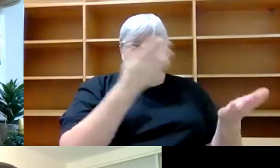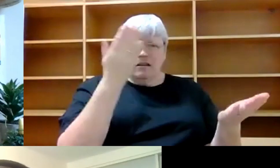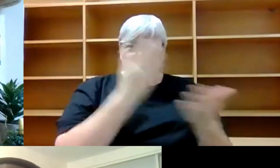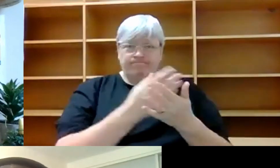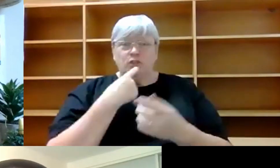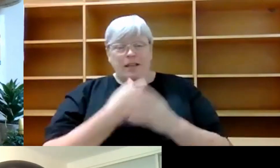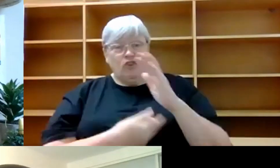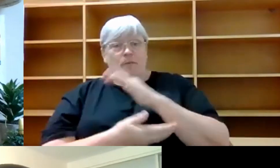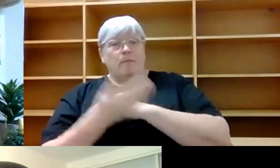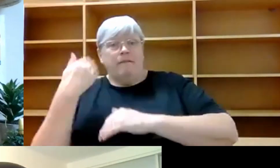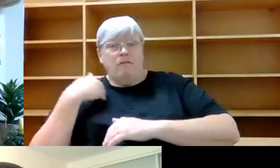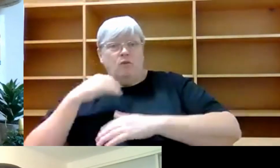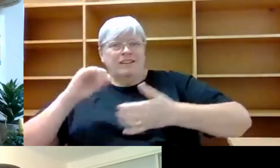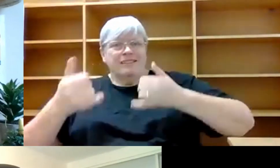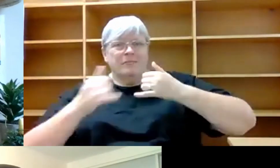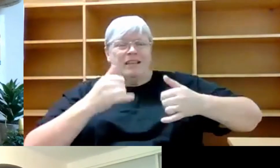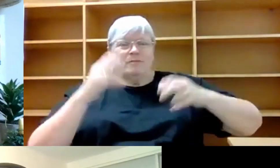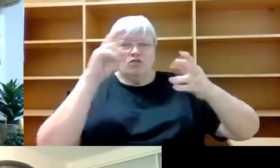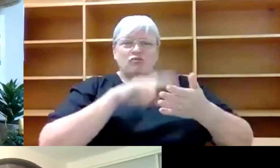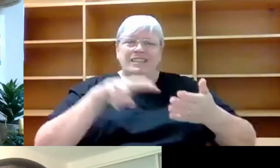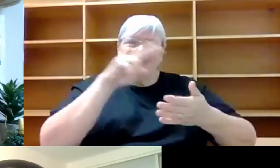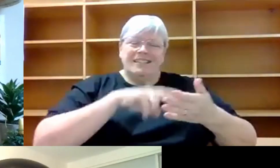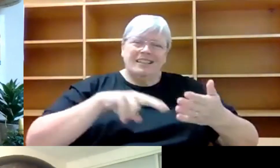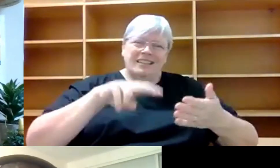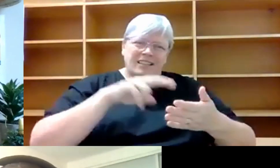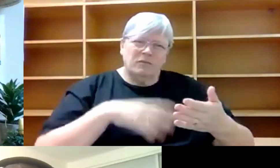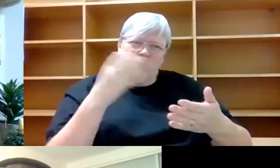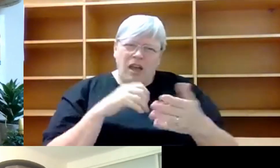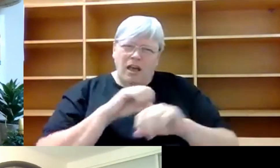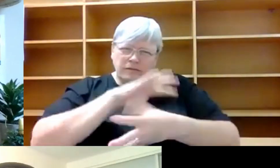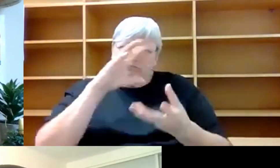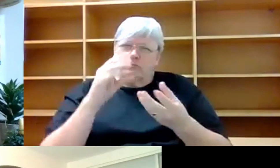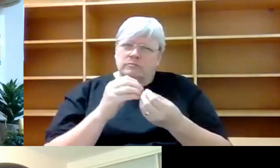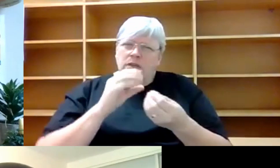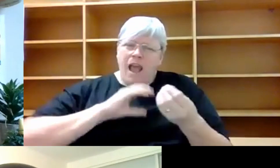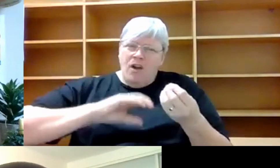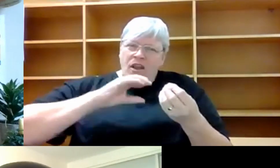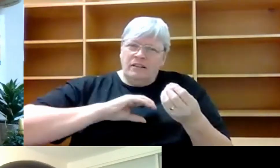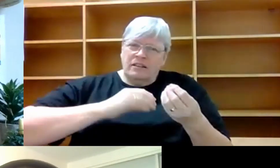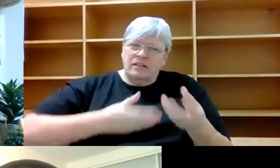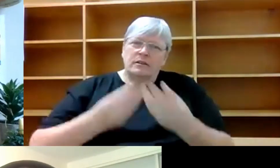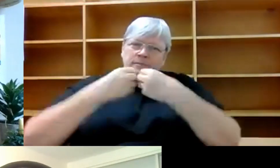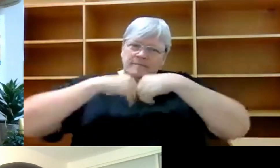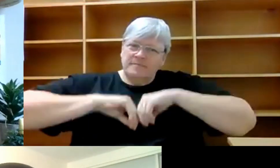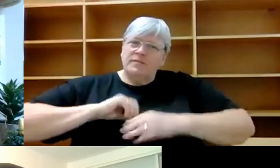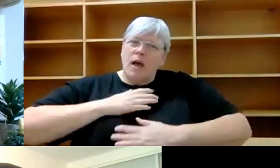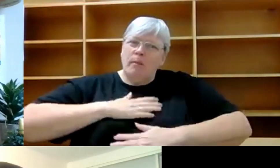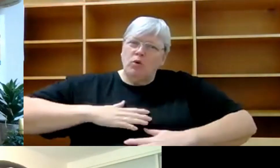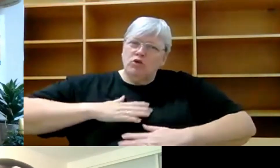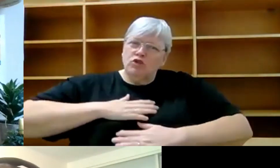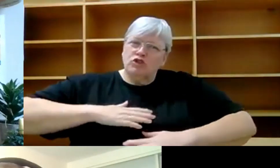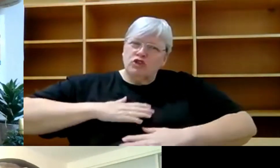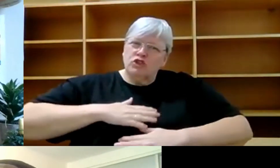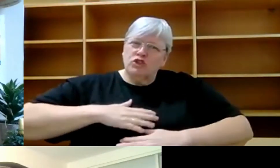that sometimes reading fiction, where you have rounded characters, you absorb the emotions of those characters and what they have